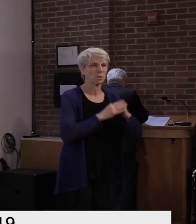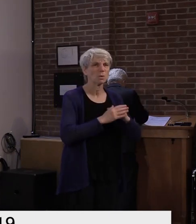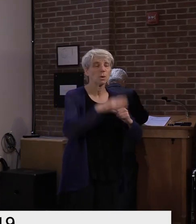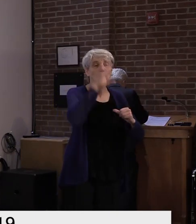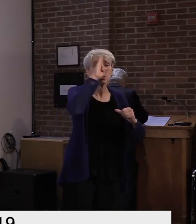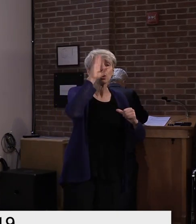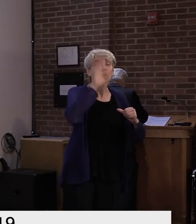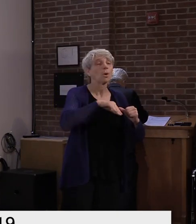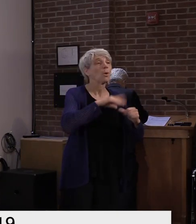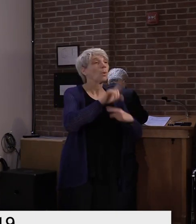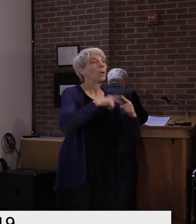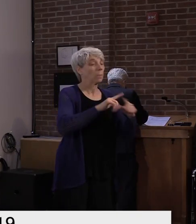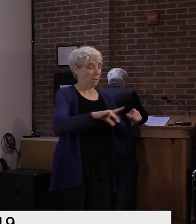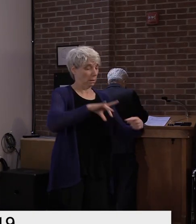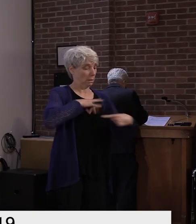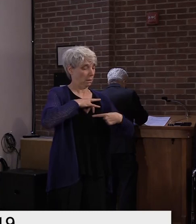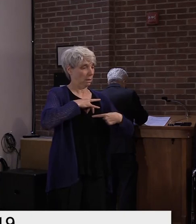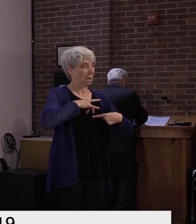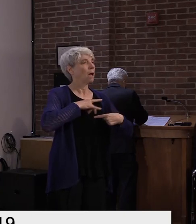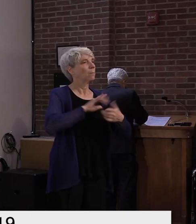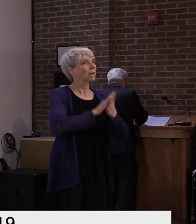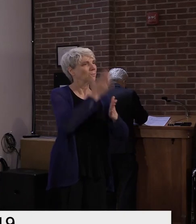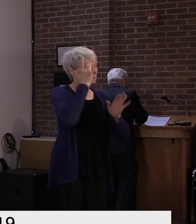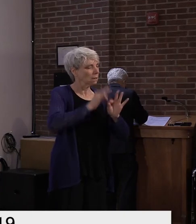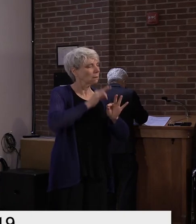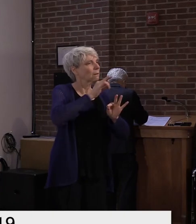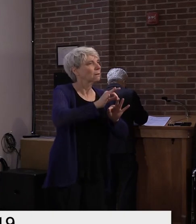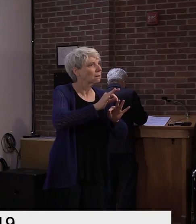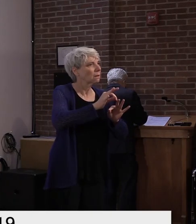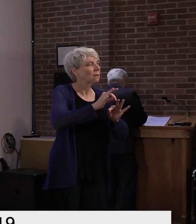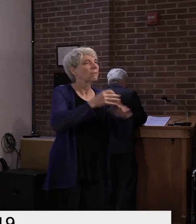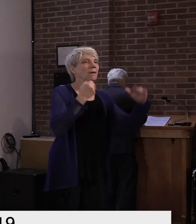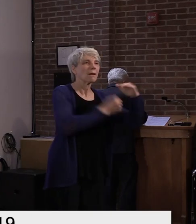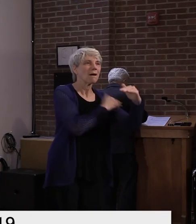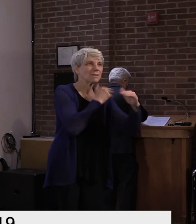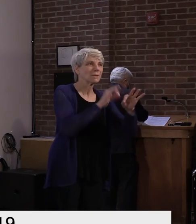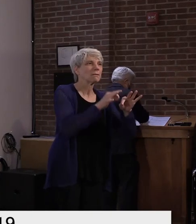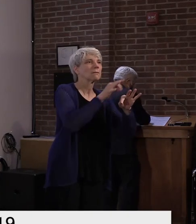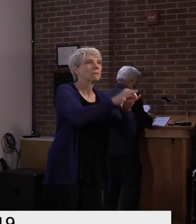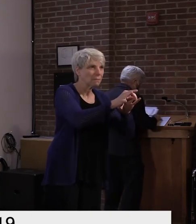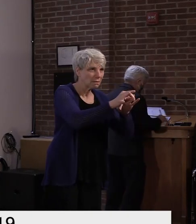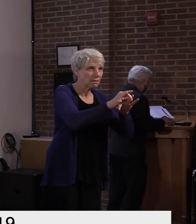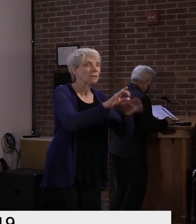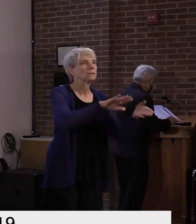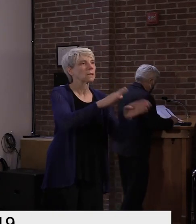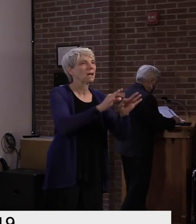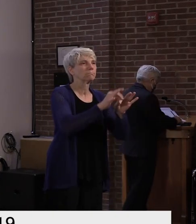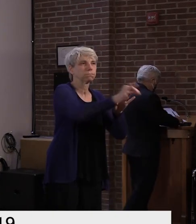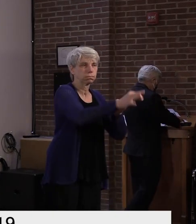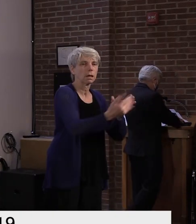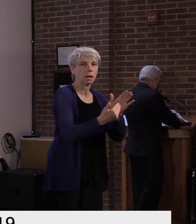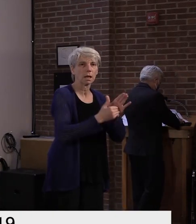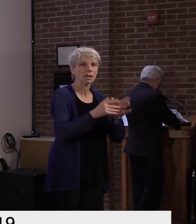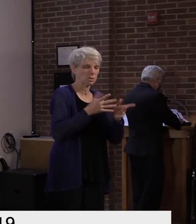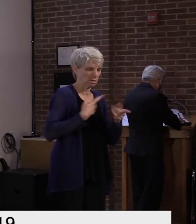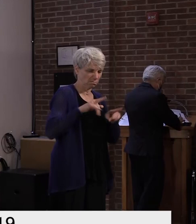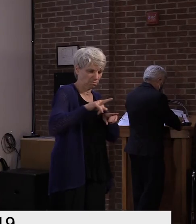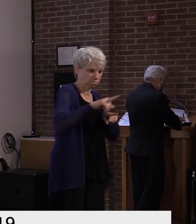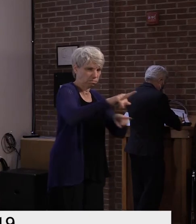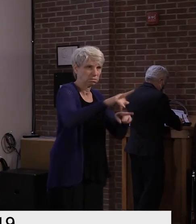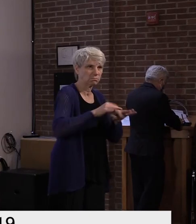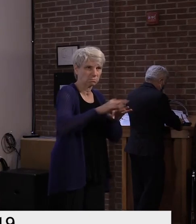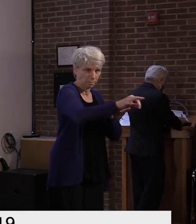lagging indicator, but we have seen some slight decline in the number of deaths that we have seen recently, and just this morning the